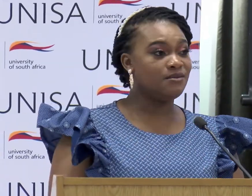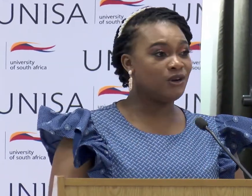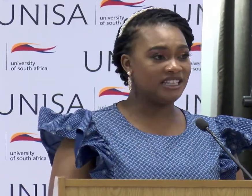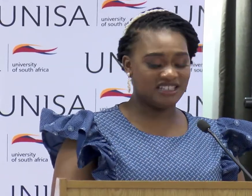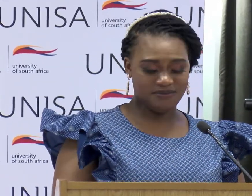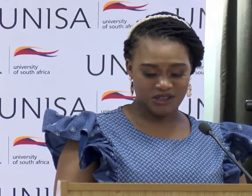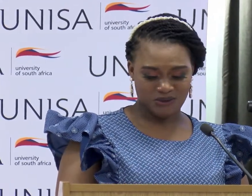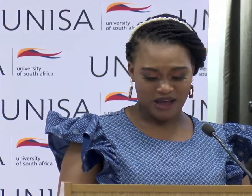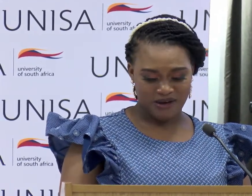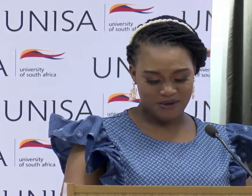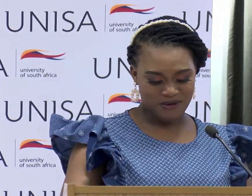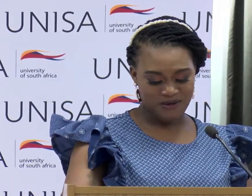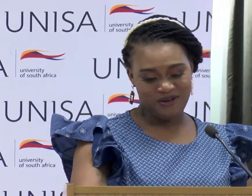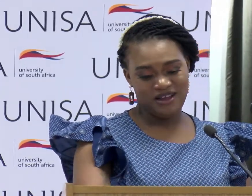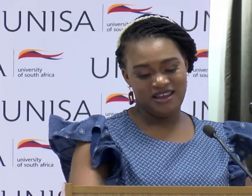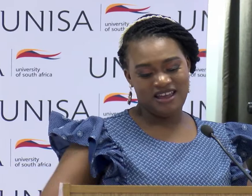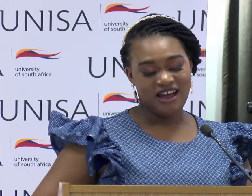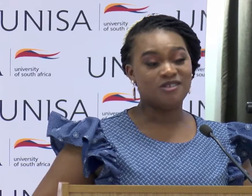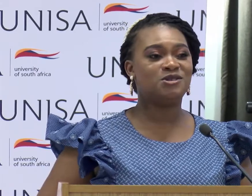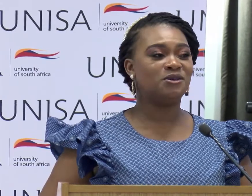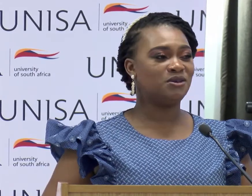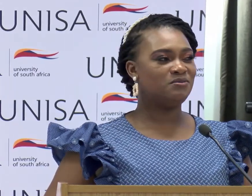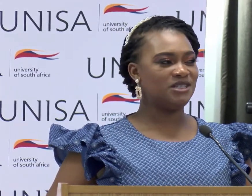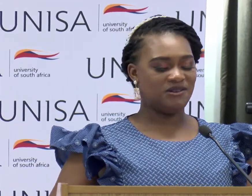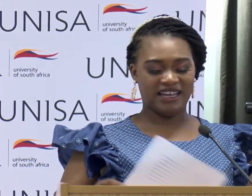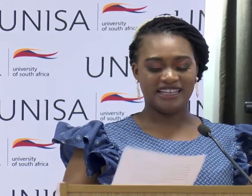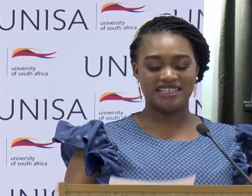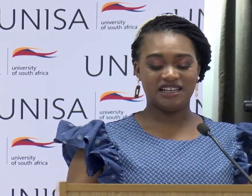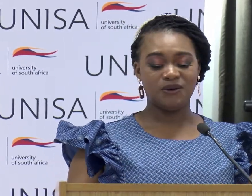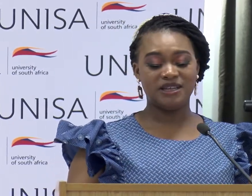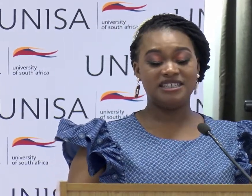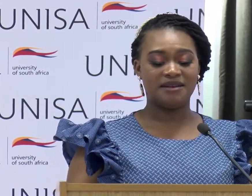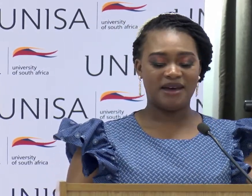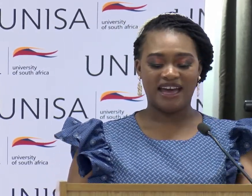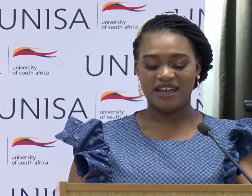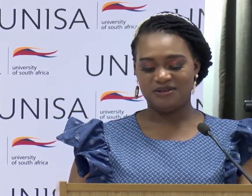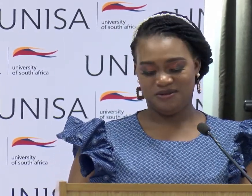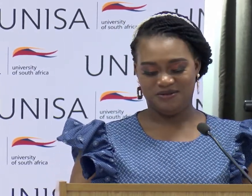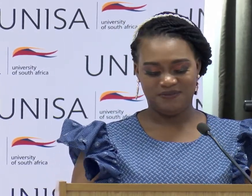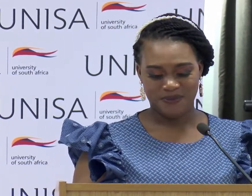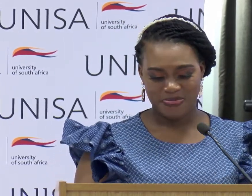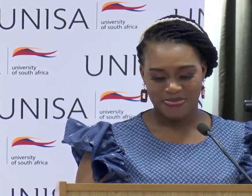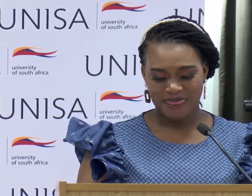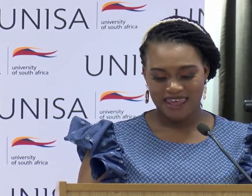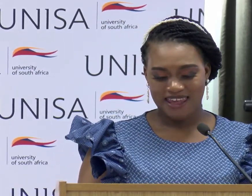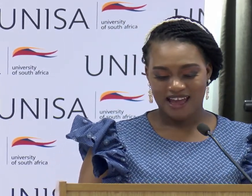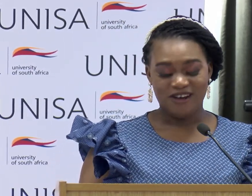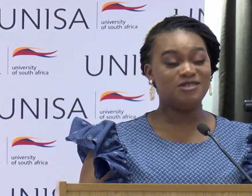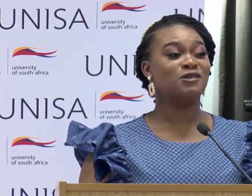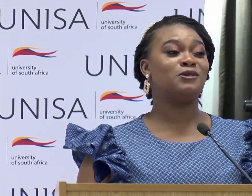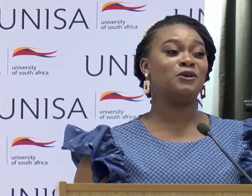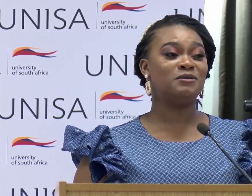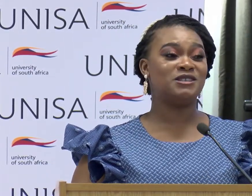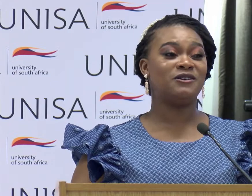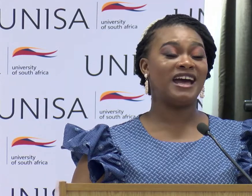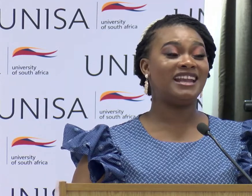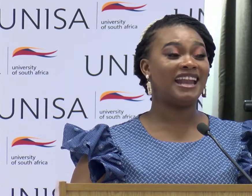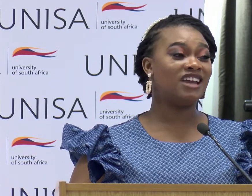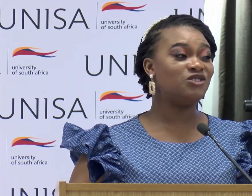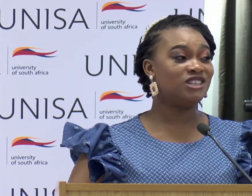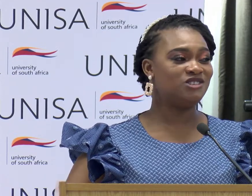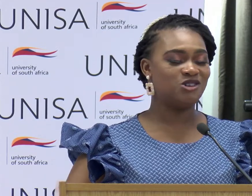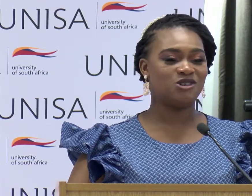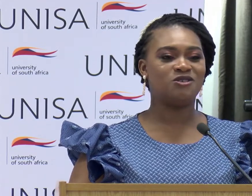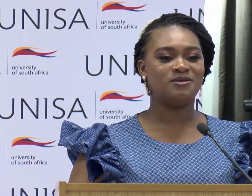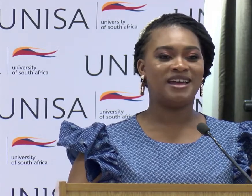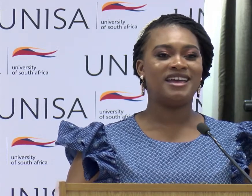Re a leboha ntate Masoa haholo ha o ntse re hopotsa hore re ntse re le kgweding ya marato. Ha o ntse re hopotsa hore hana